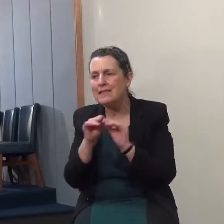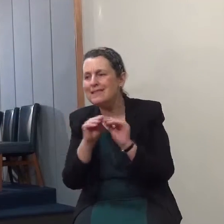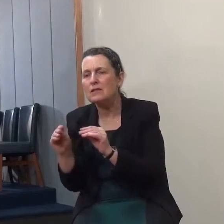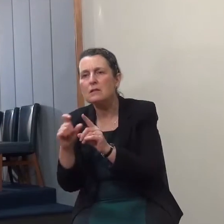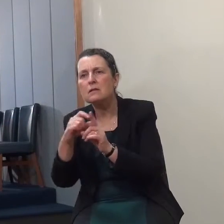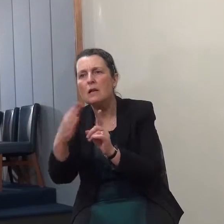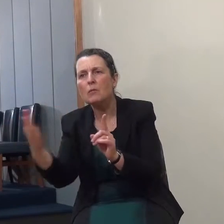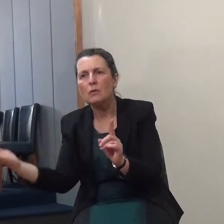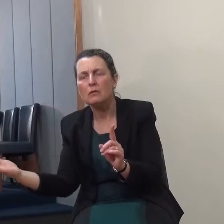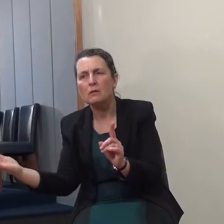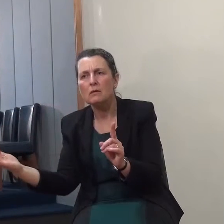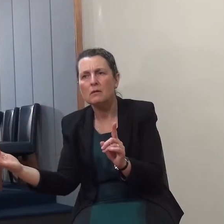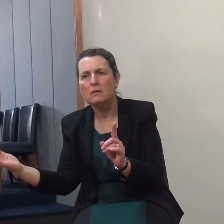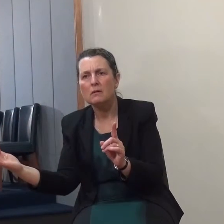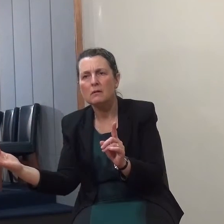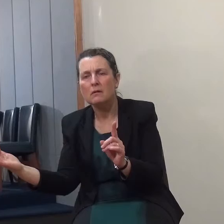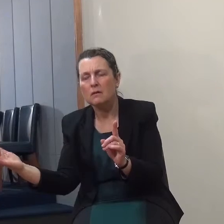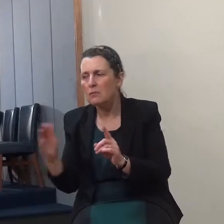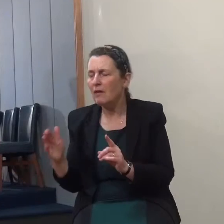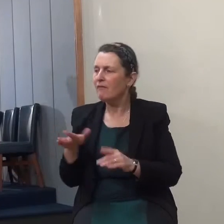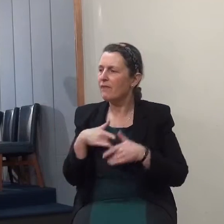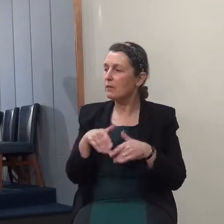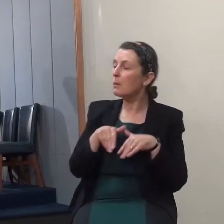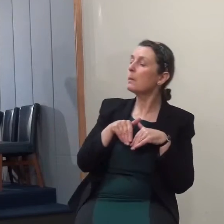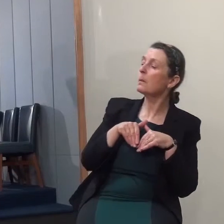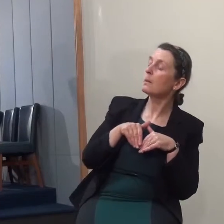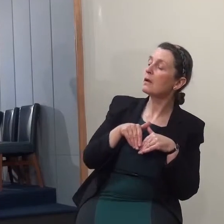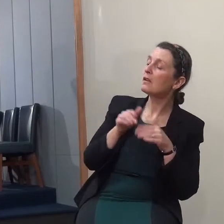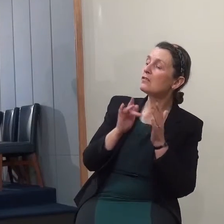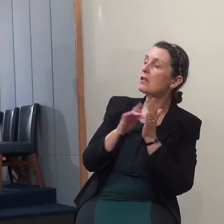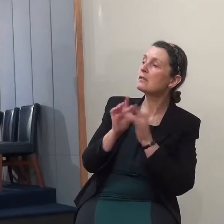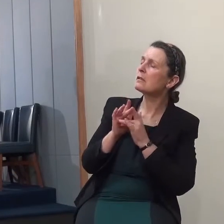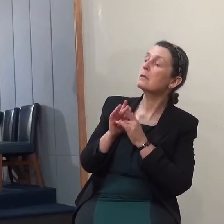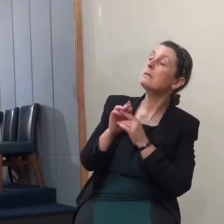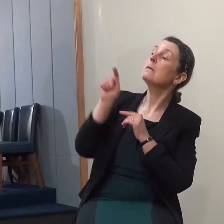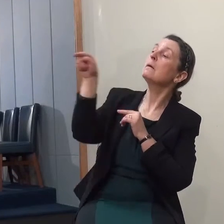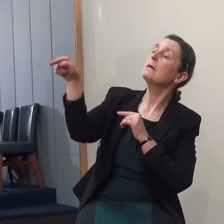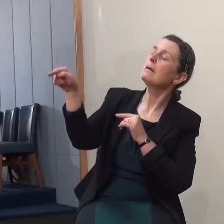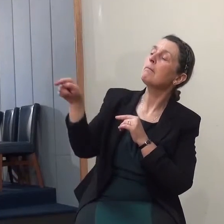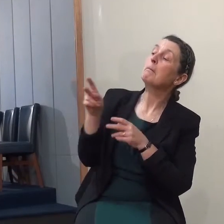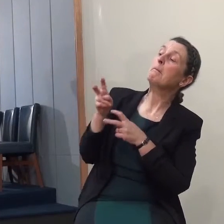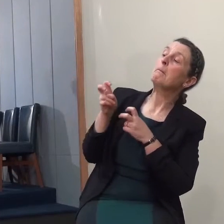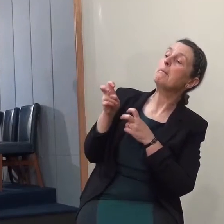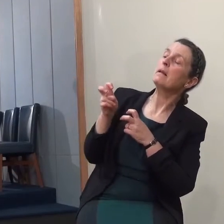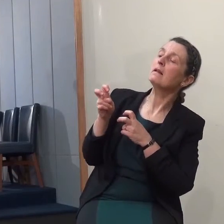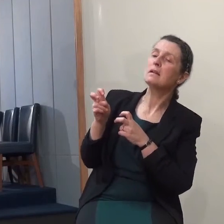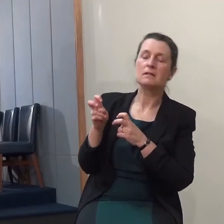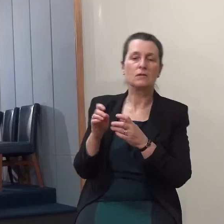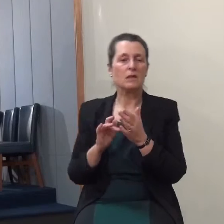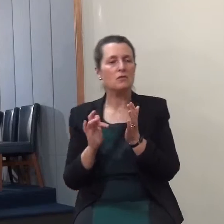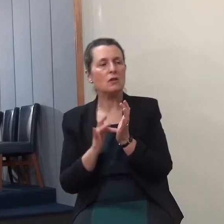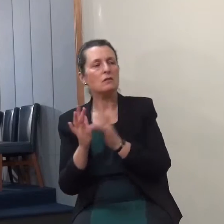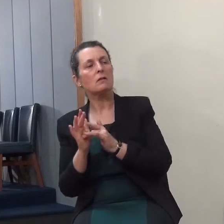What a curious, you might think, manner of instruction. My message, Christ seems to say to the great crowd, is to